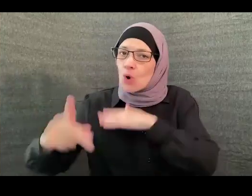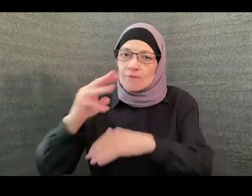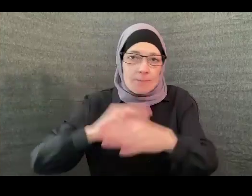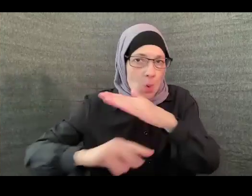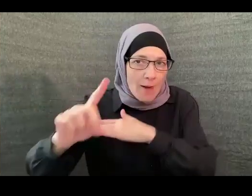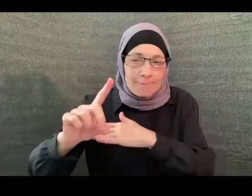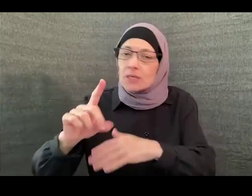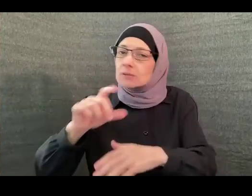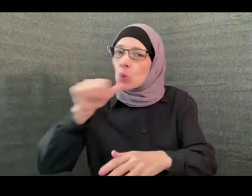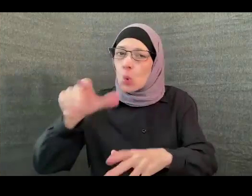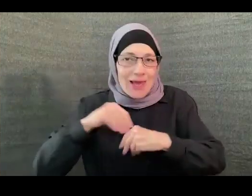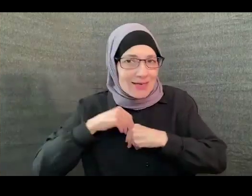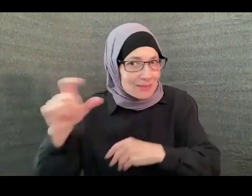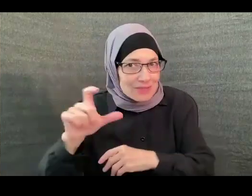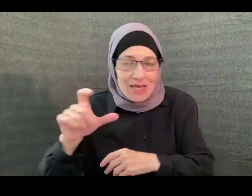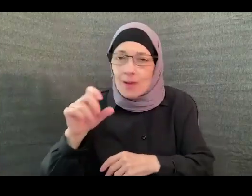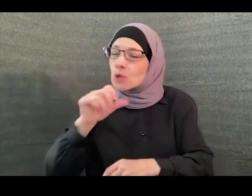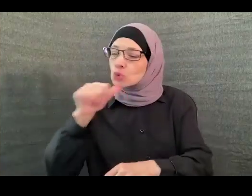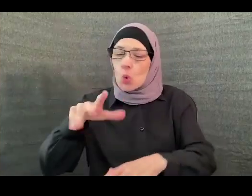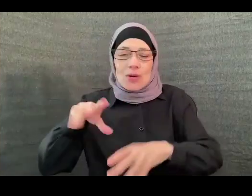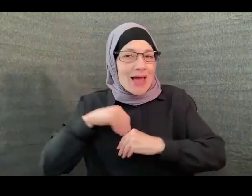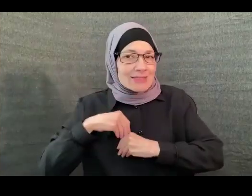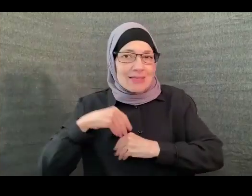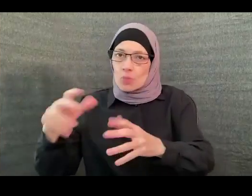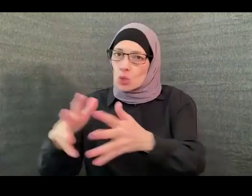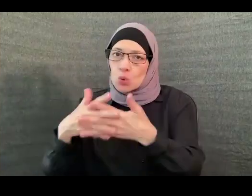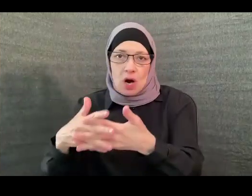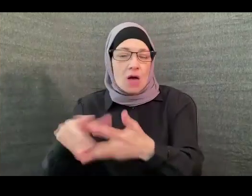They even refuse to ponder or think about it.